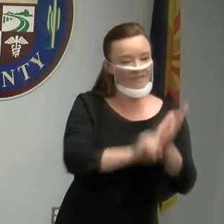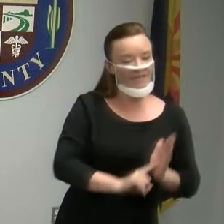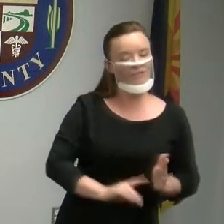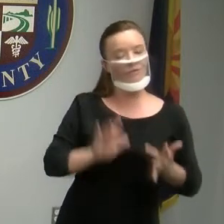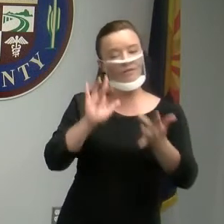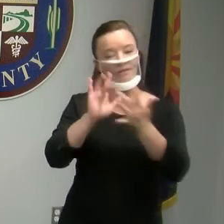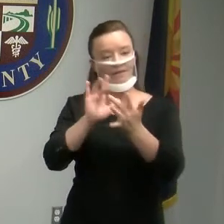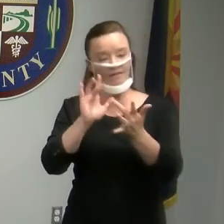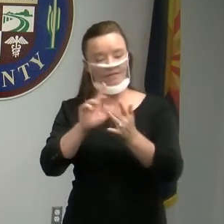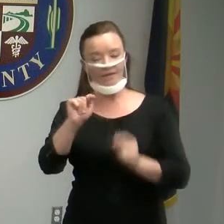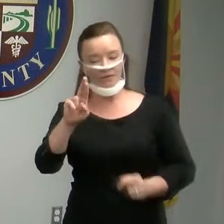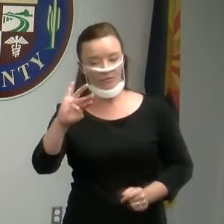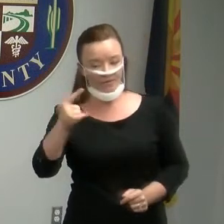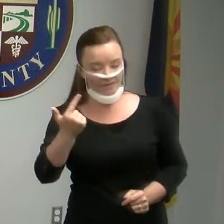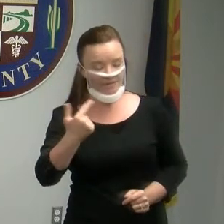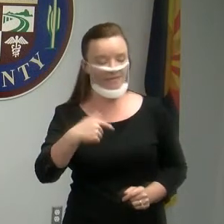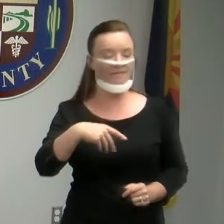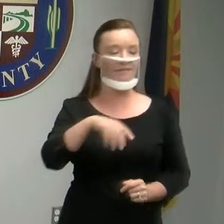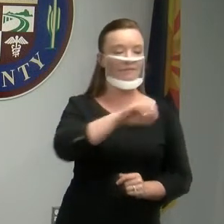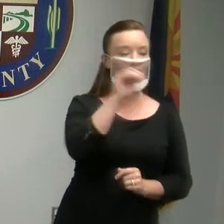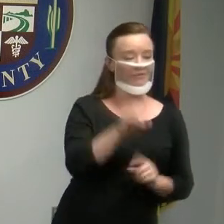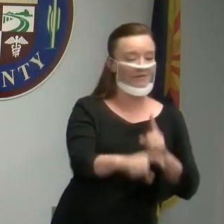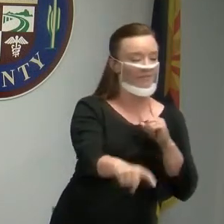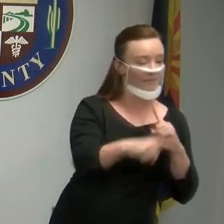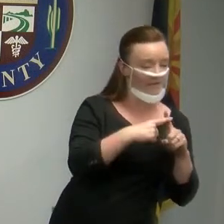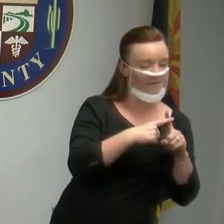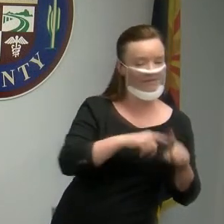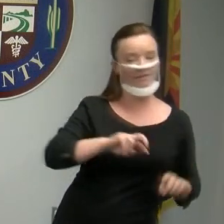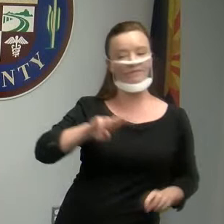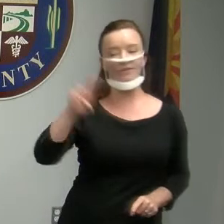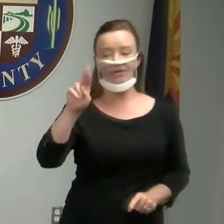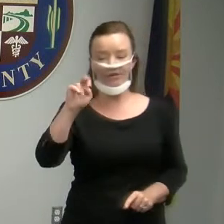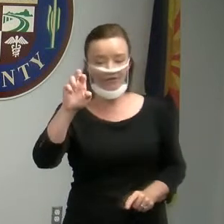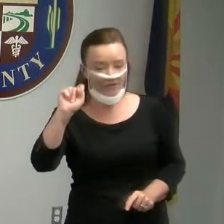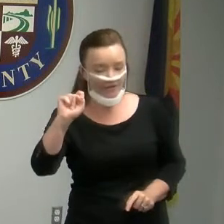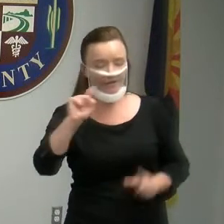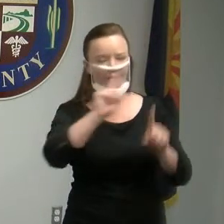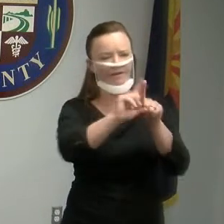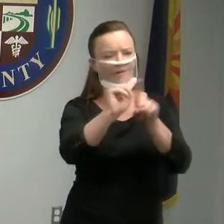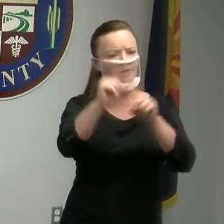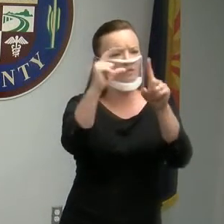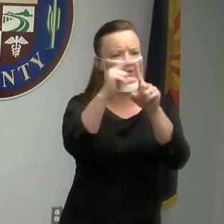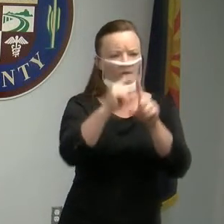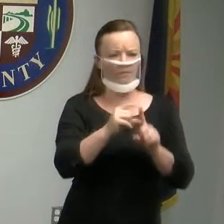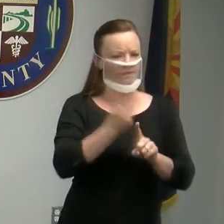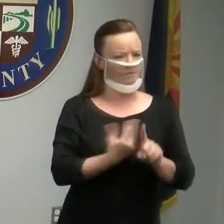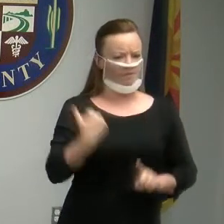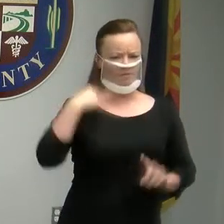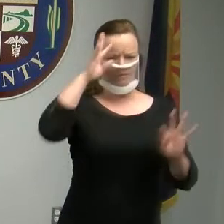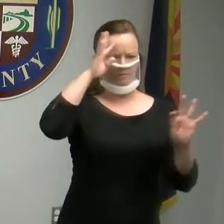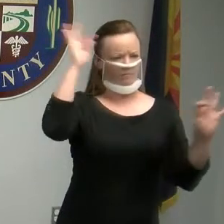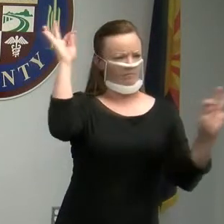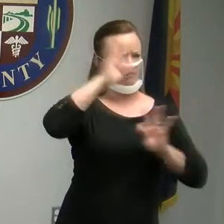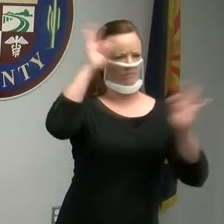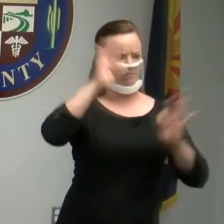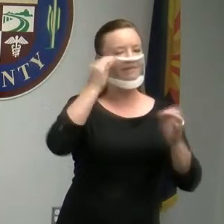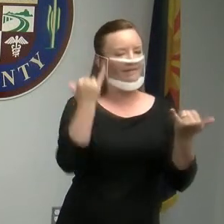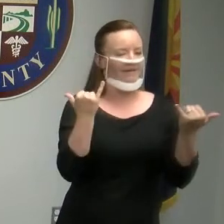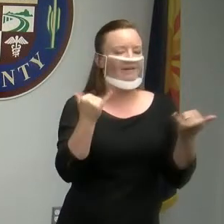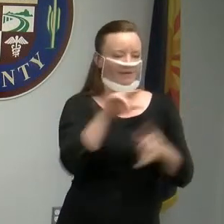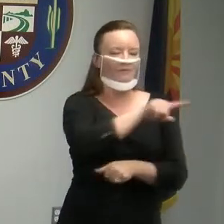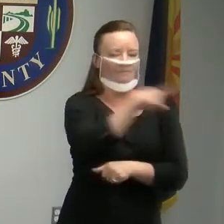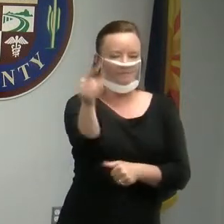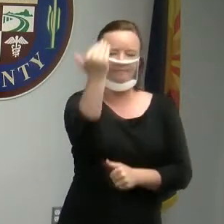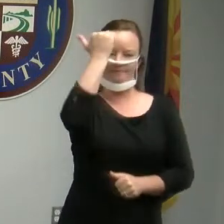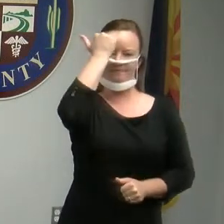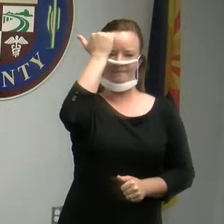tracing, percent positive, R naught, all these terms that none of us were familiar with 6 months ago. It's all a common part